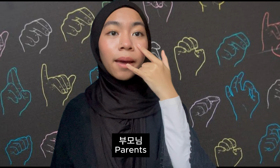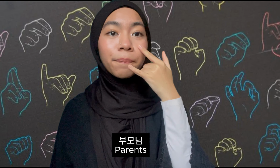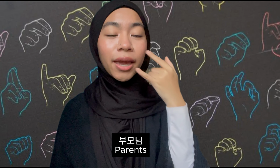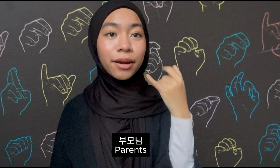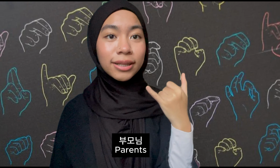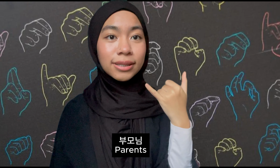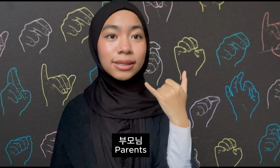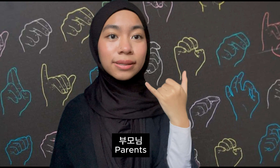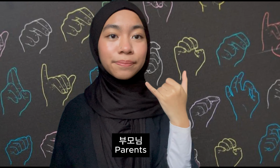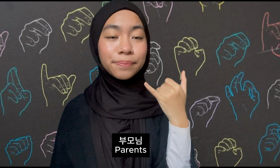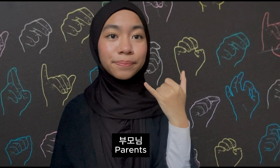Parents.